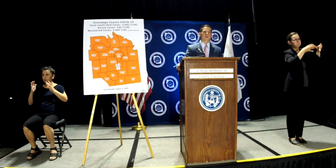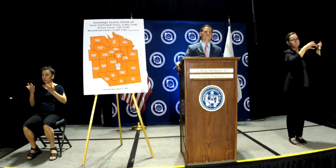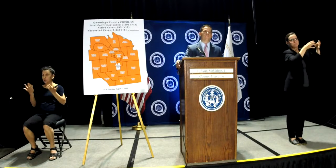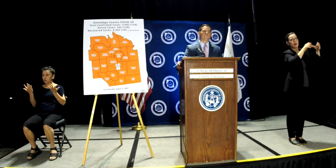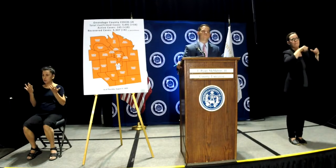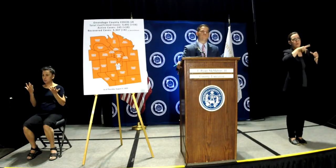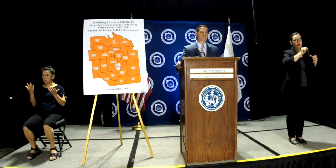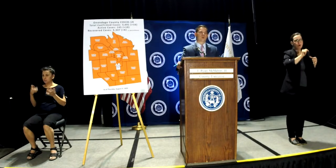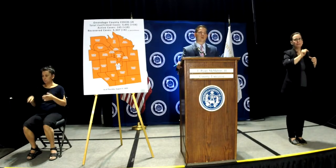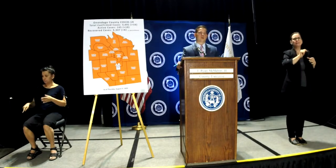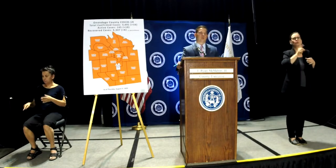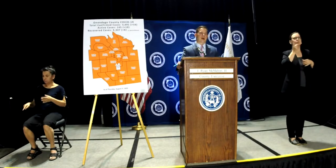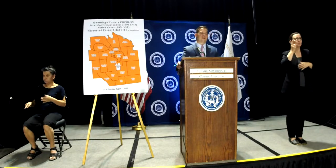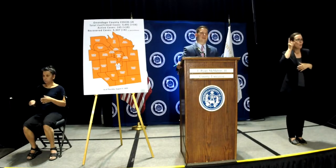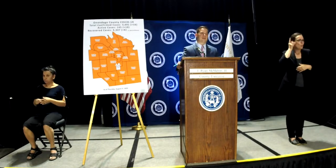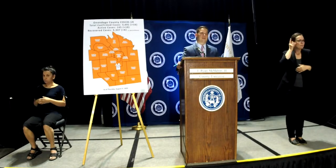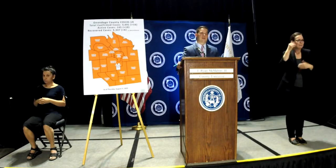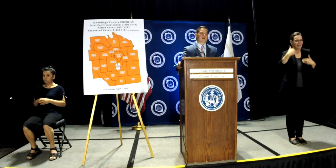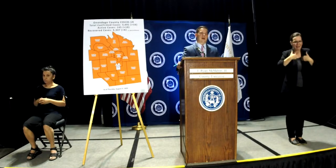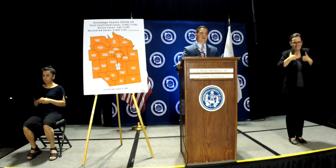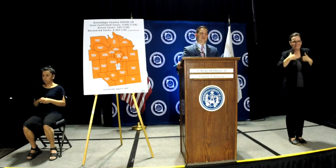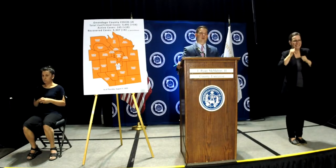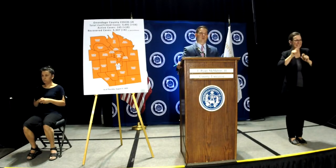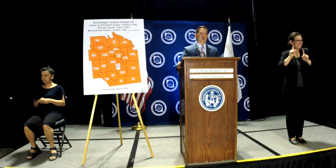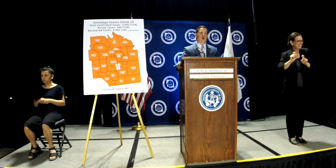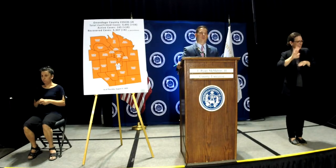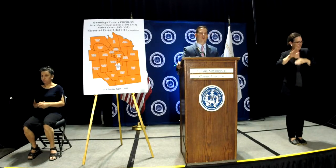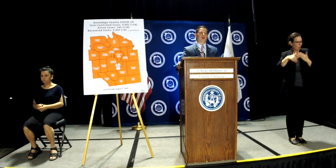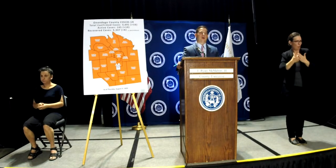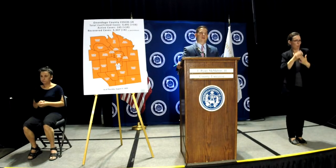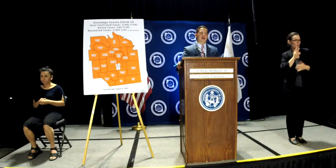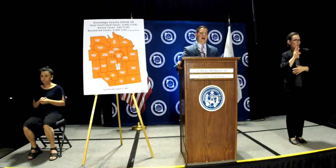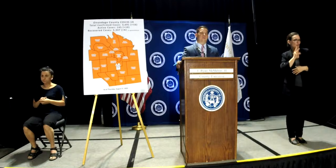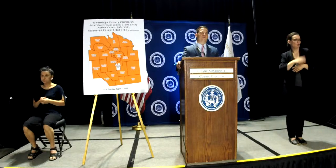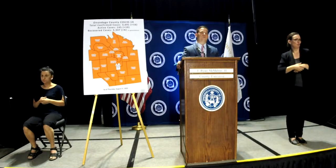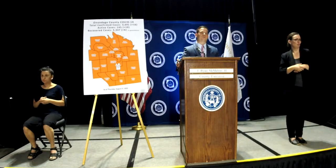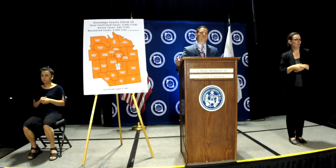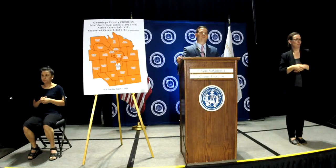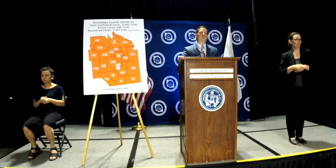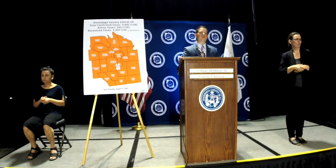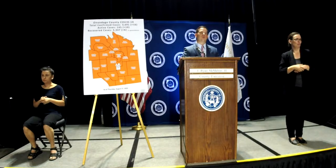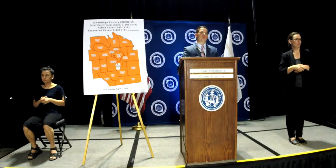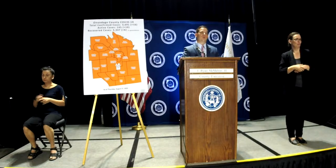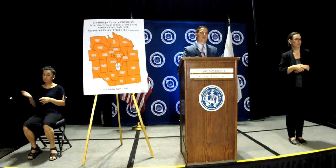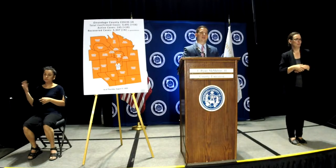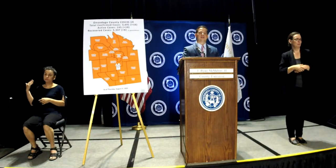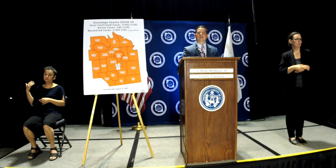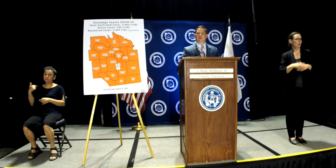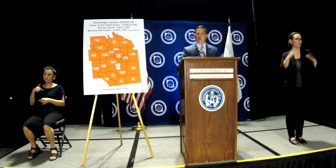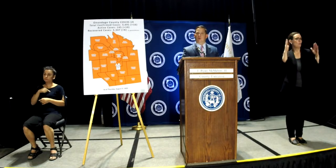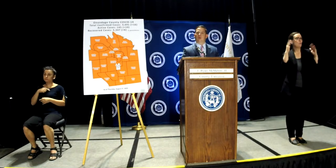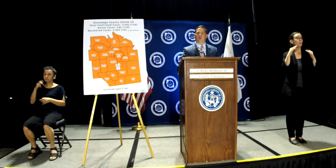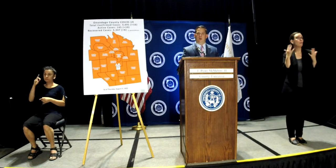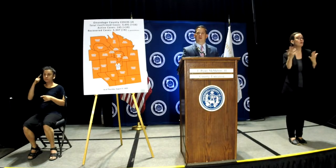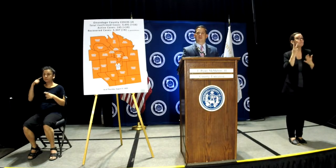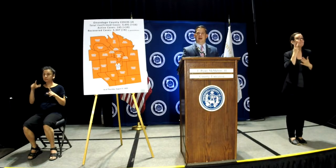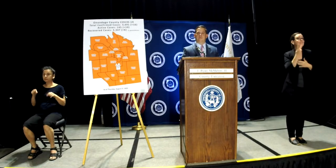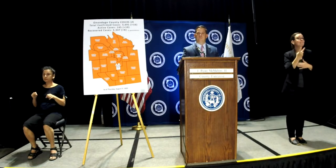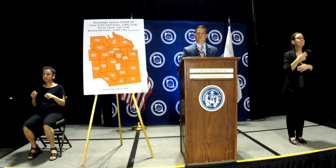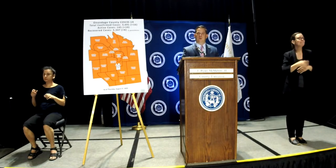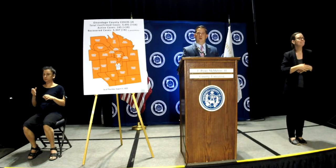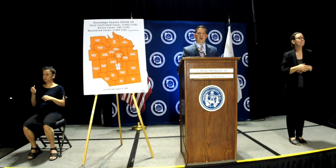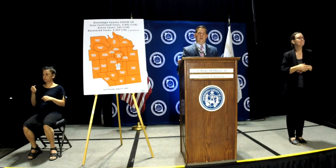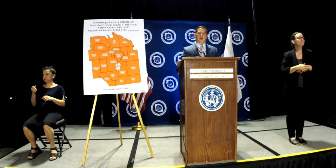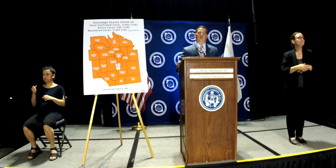one point in this process, I think there was hope that we would get to zero for a period of